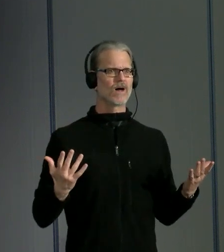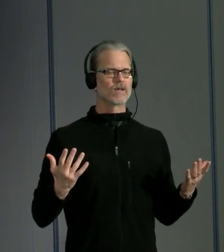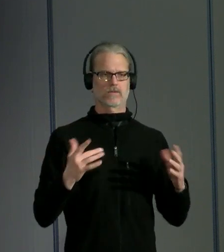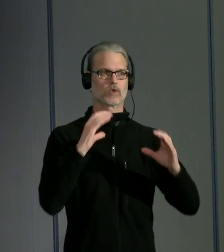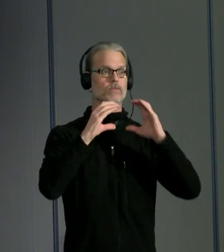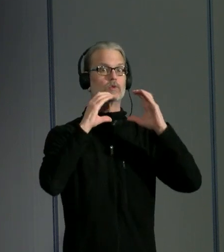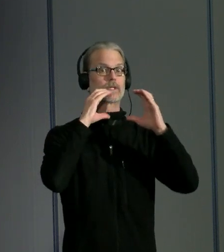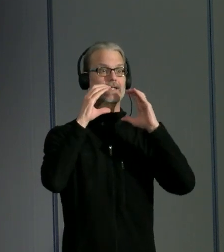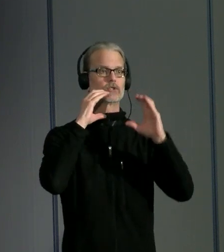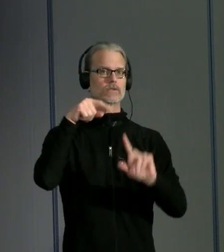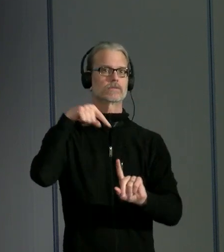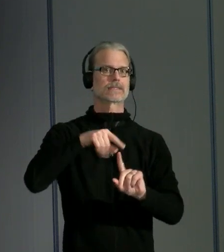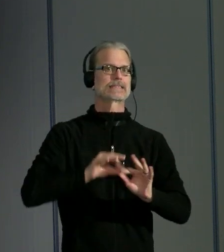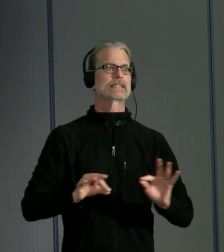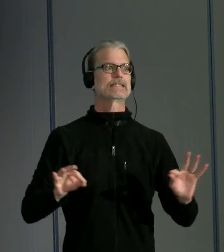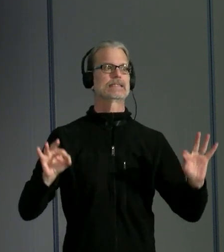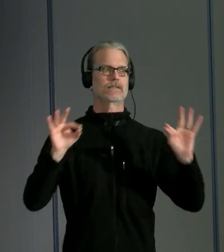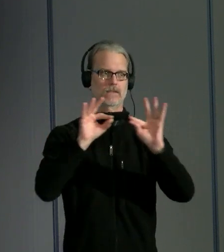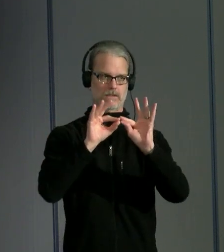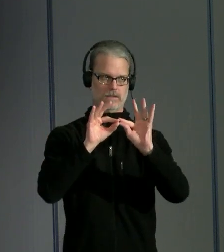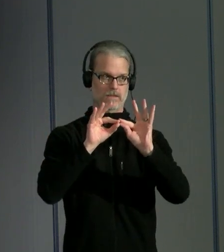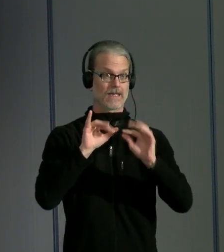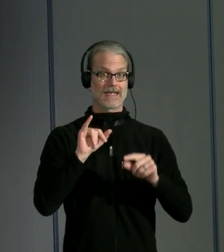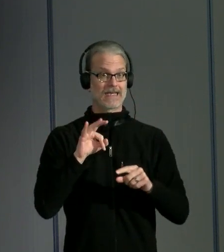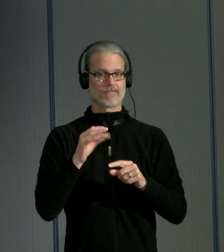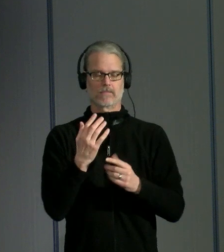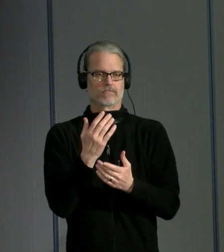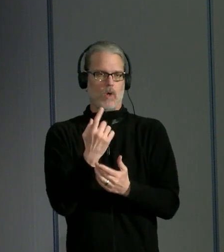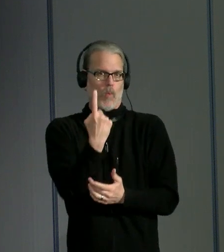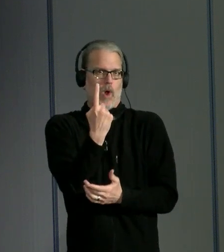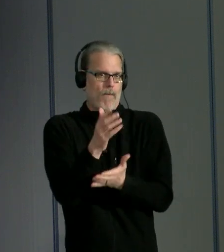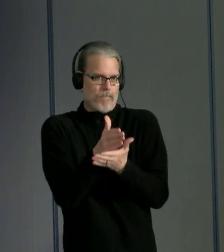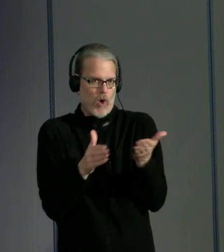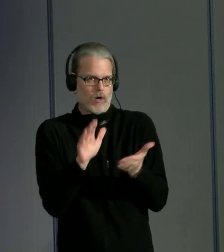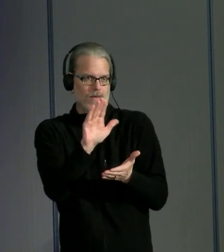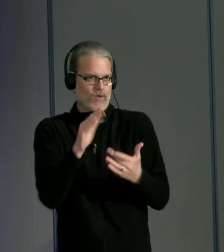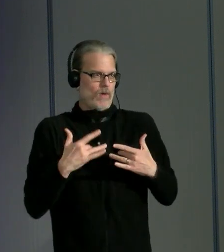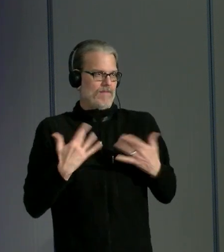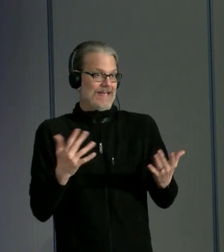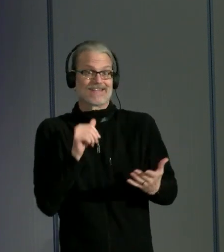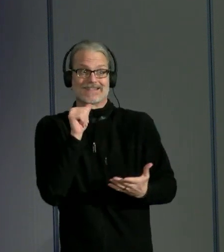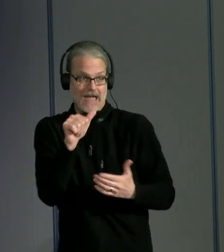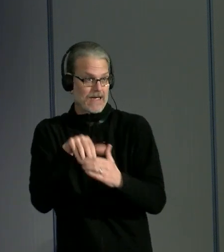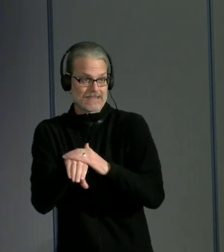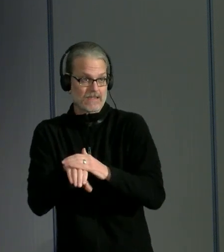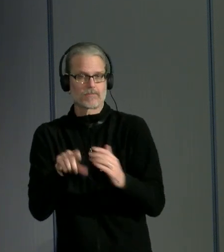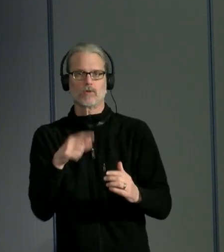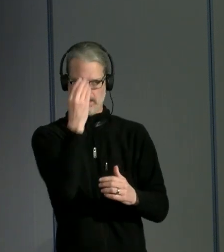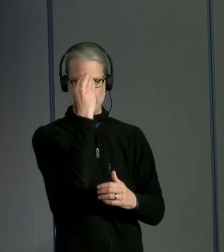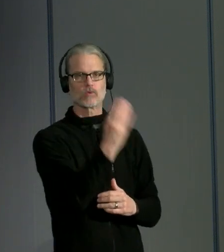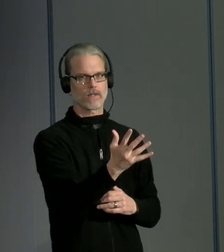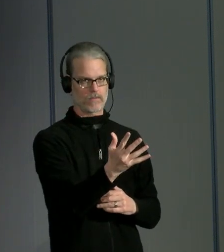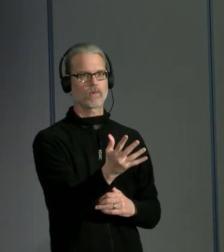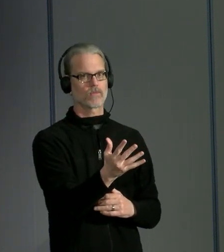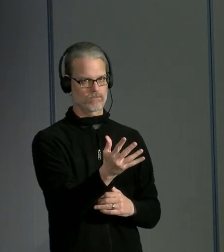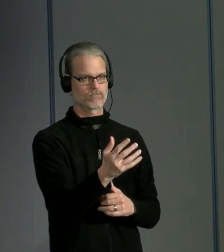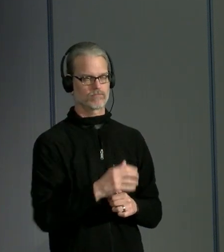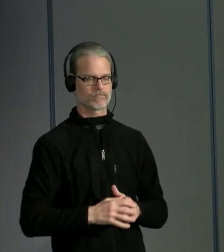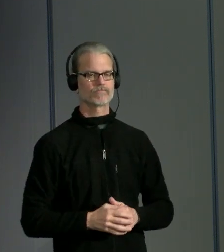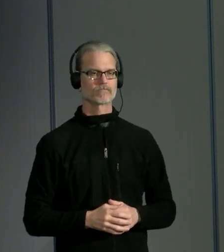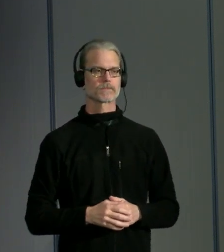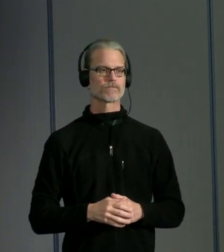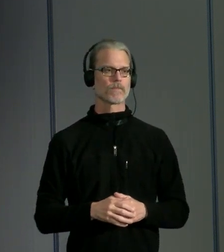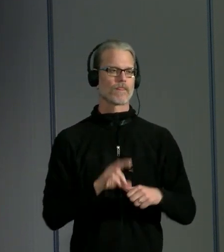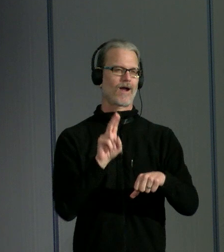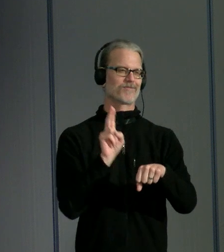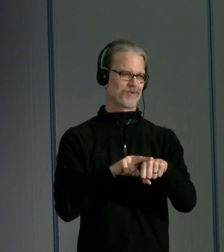communication is very important. If it can't be accessible, tell them what they can expect. Of